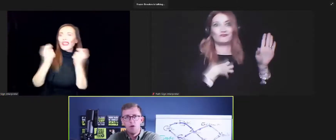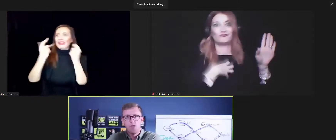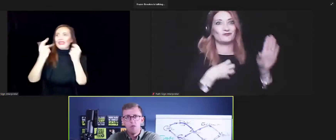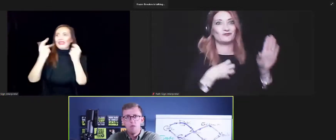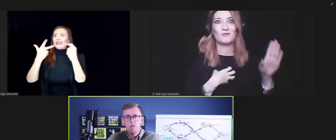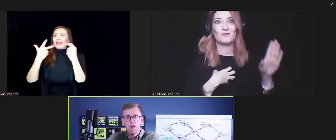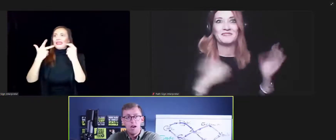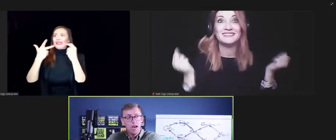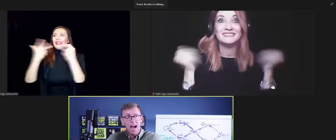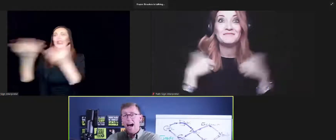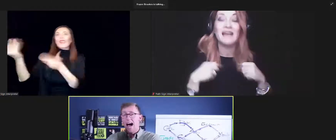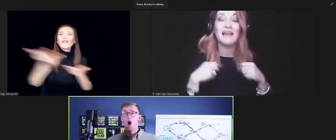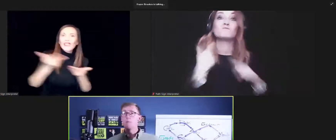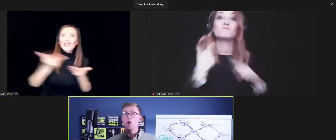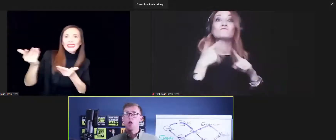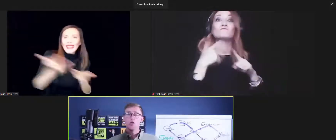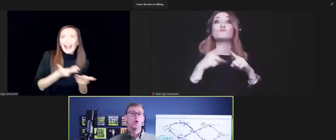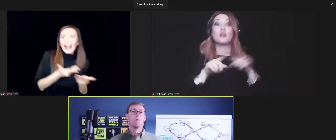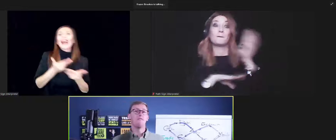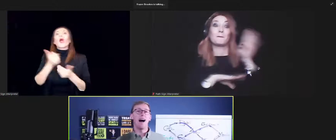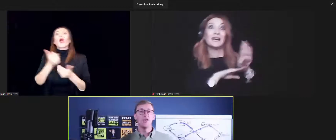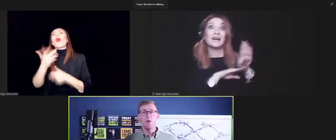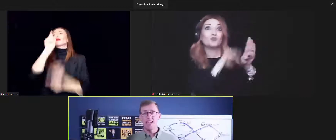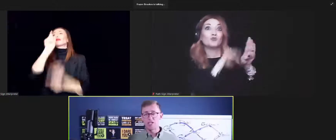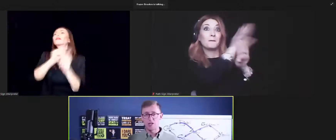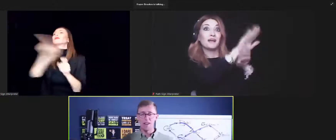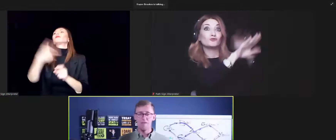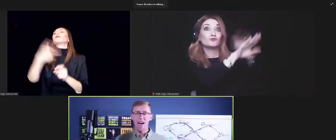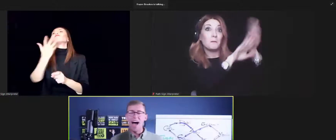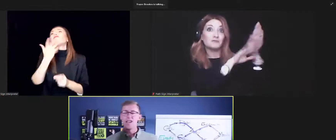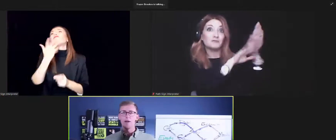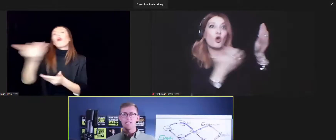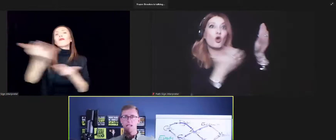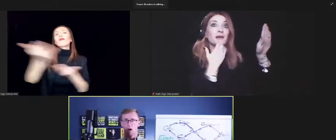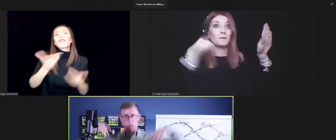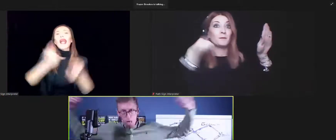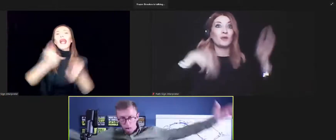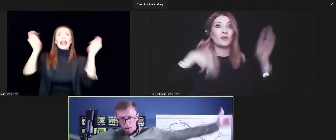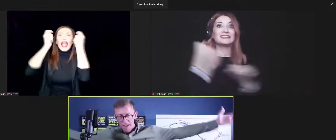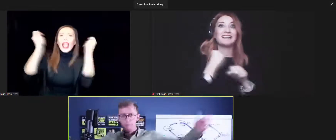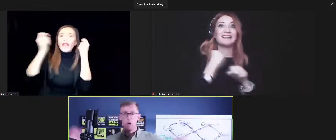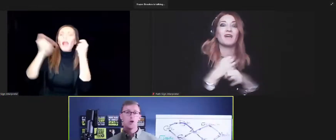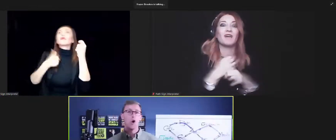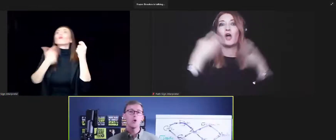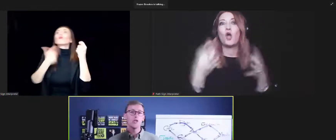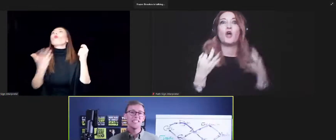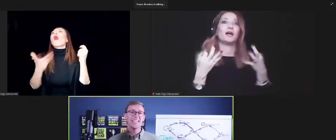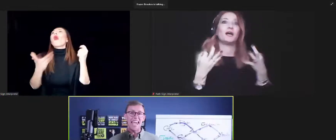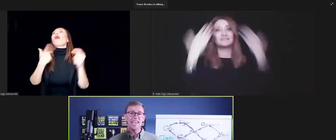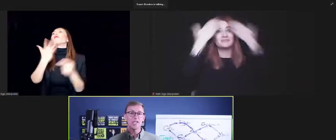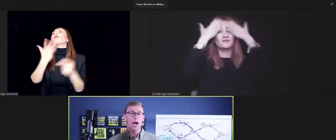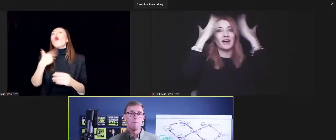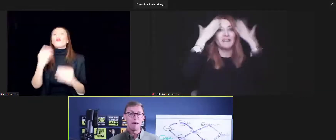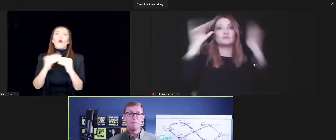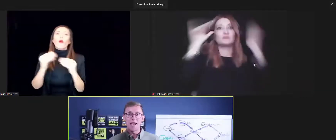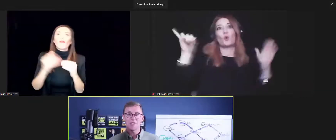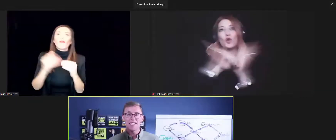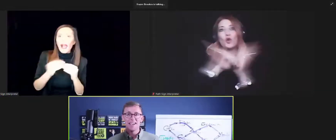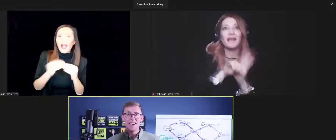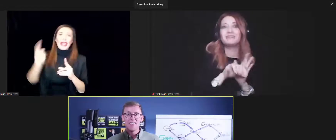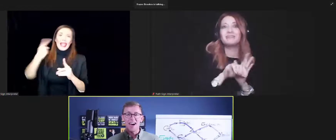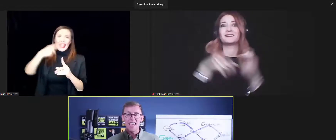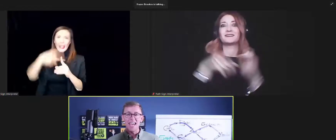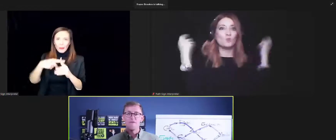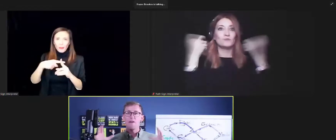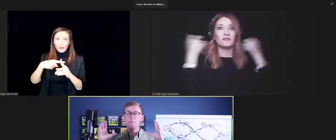into? I hope you got some value inside of that. I know it's like but goal setting is a bit messy,